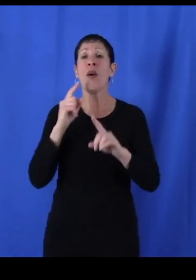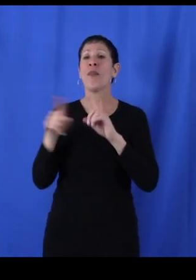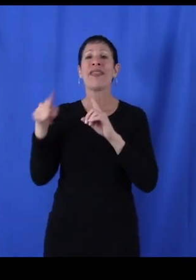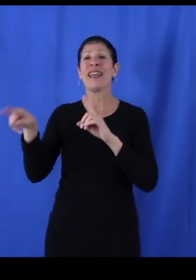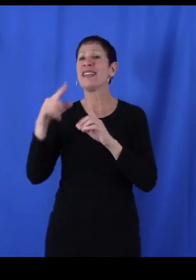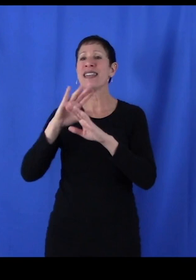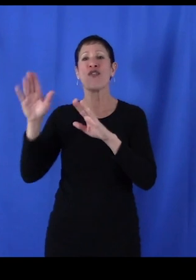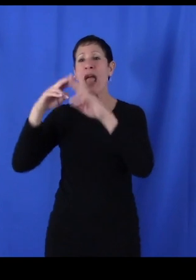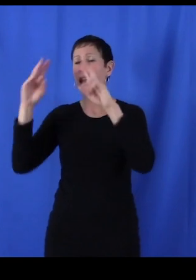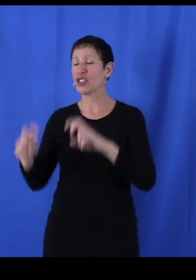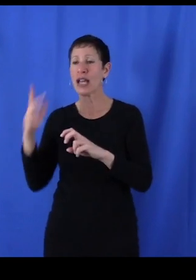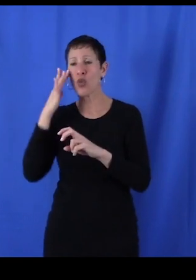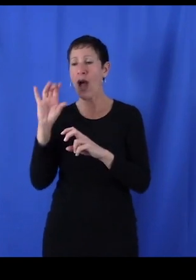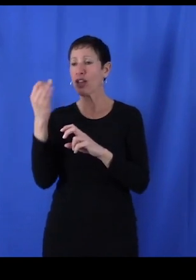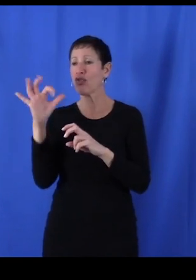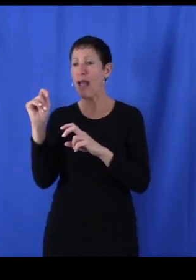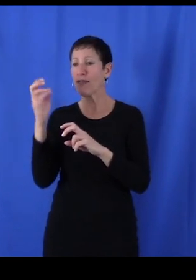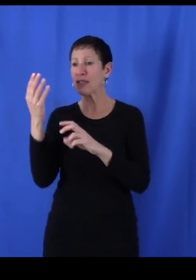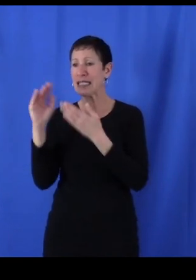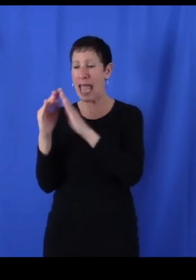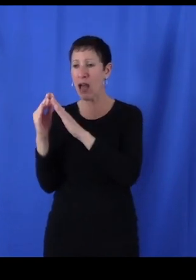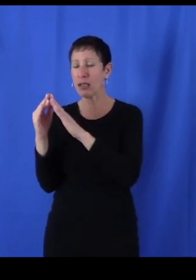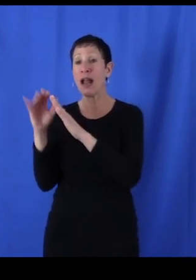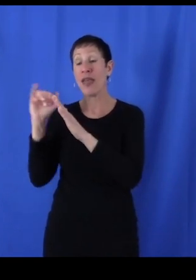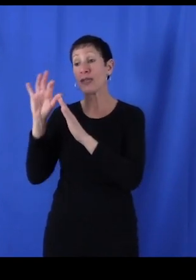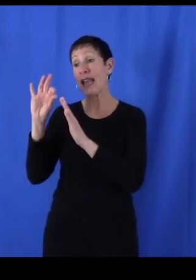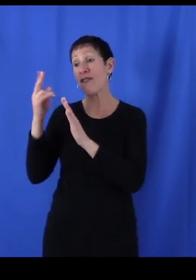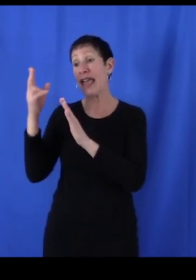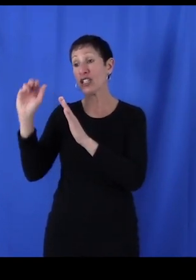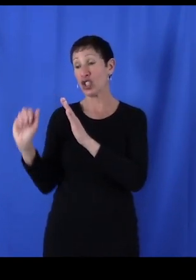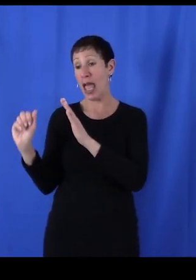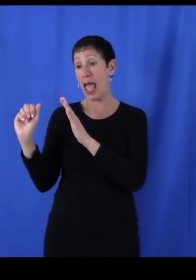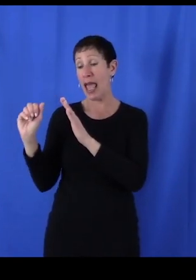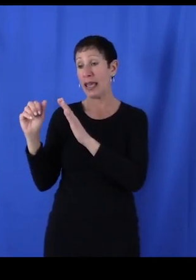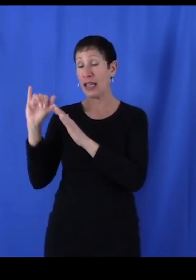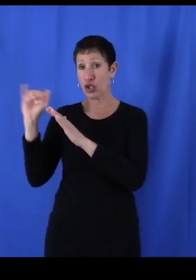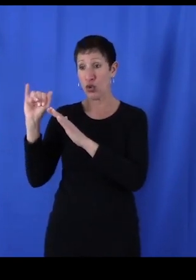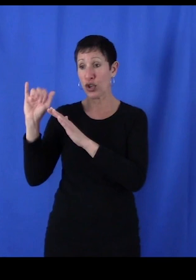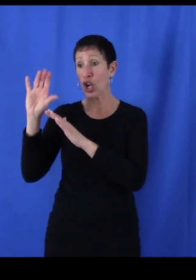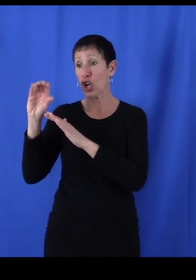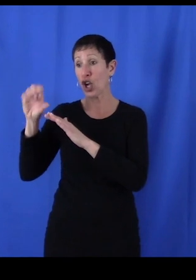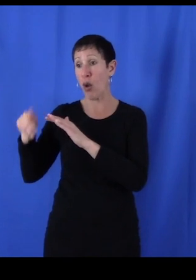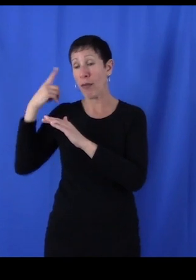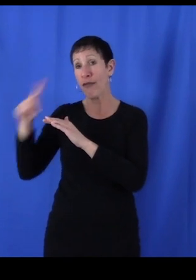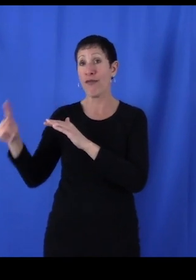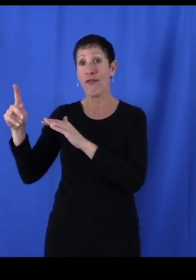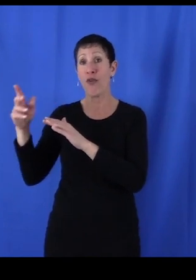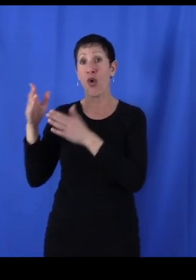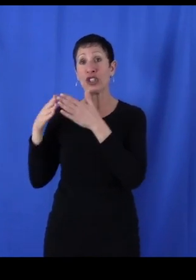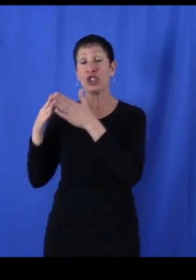Crafttown, which was an FHA-insured co-op for shipyard workers, was all white. They